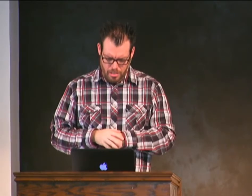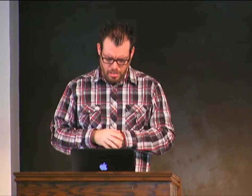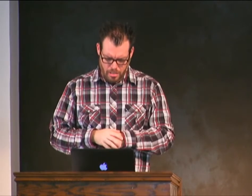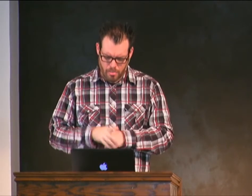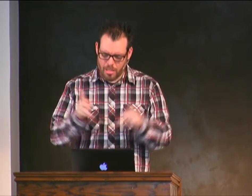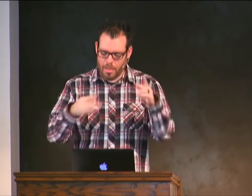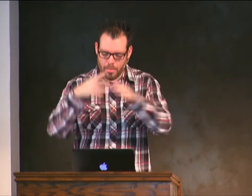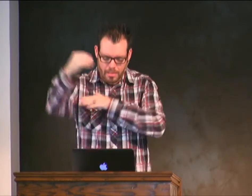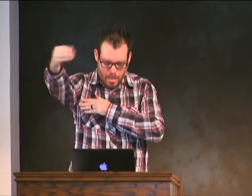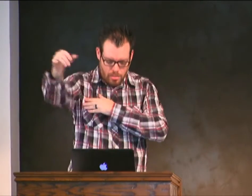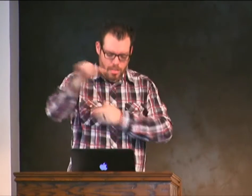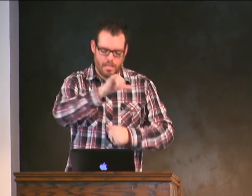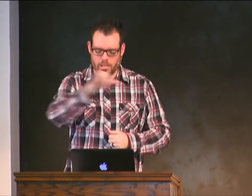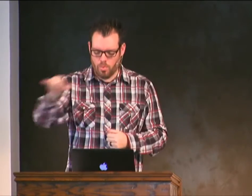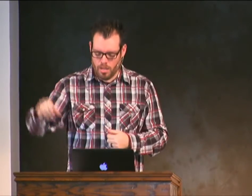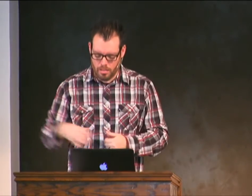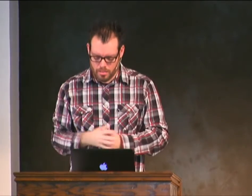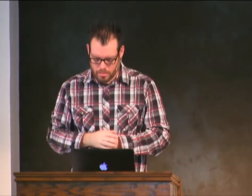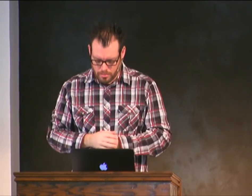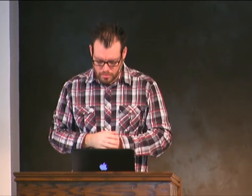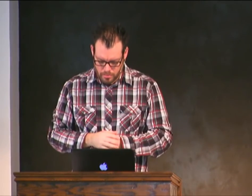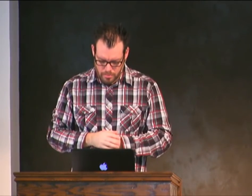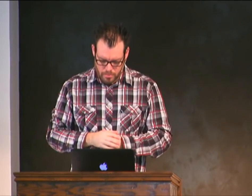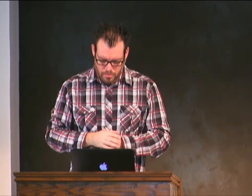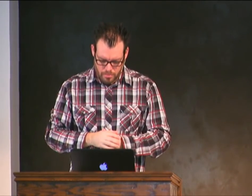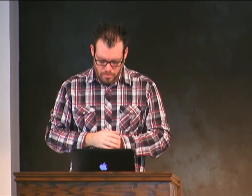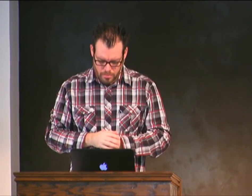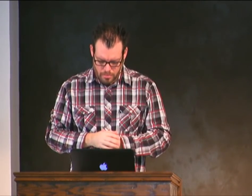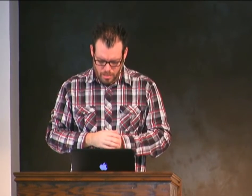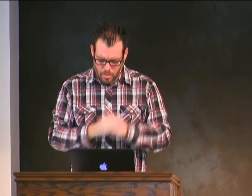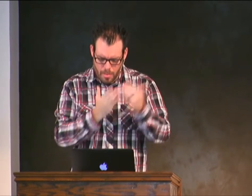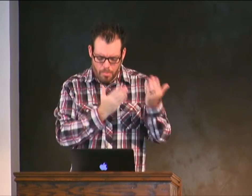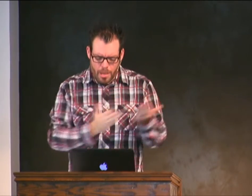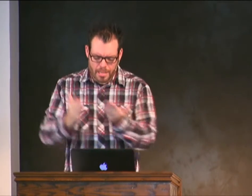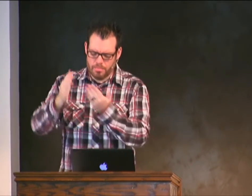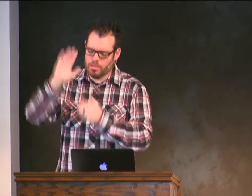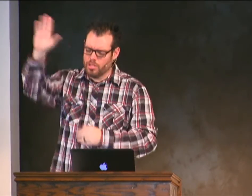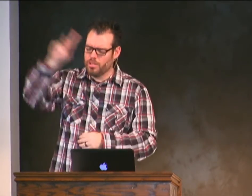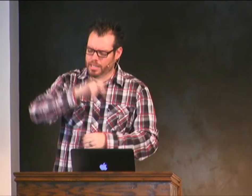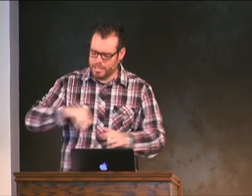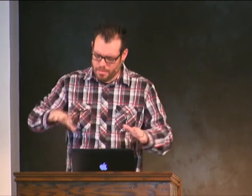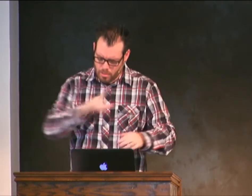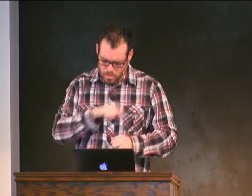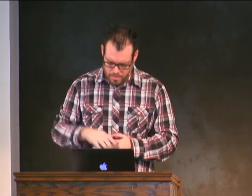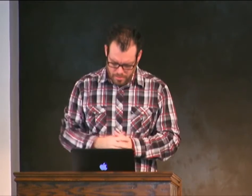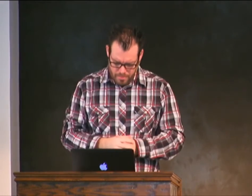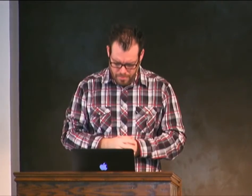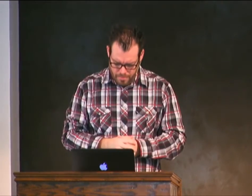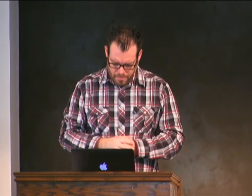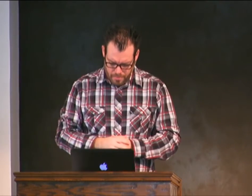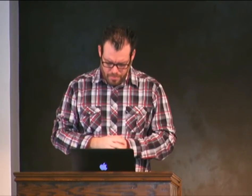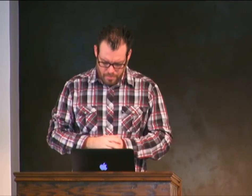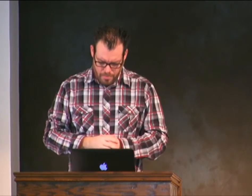church, but the people on the outside as well. And we bring them to your kingdom, Lord.